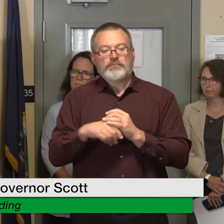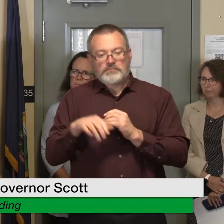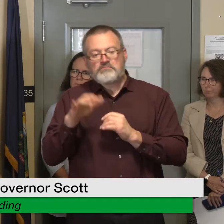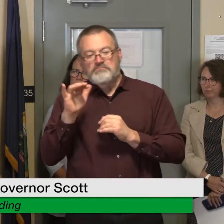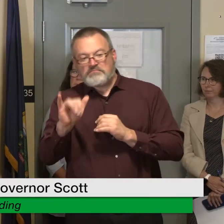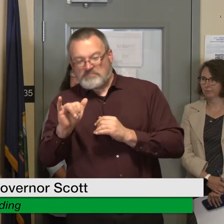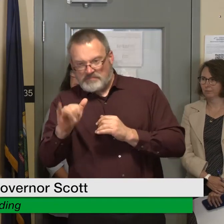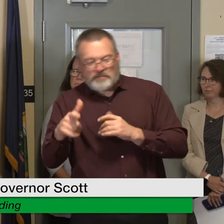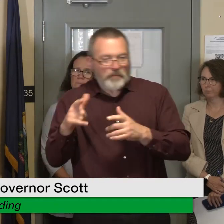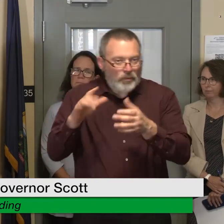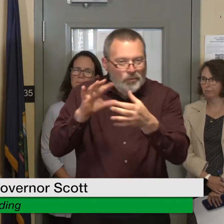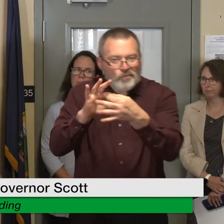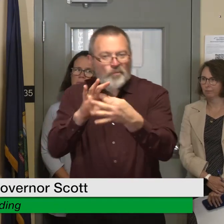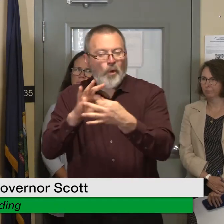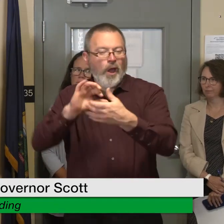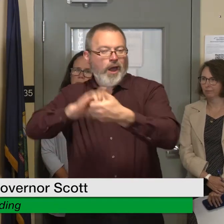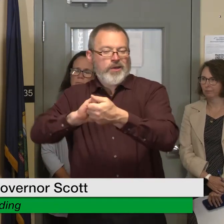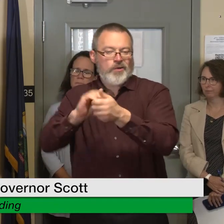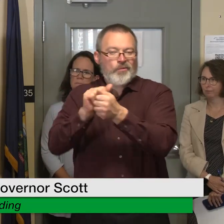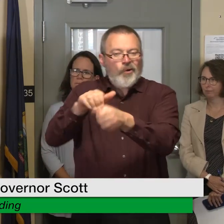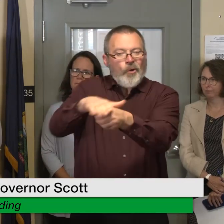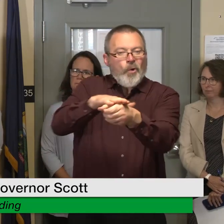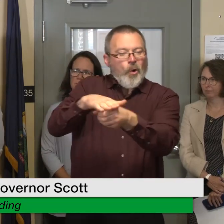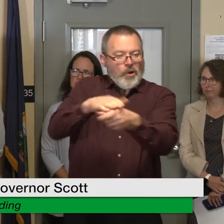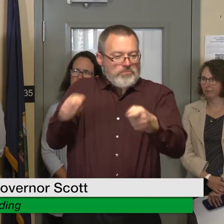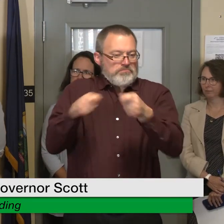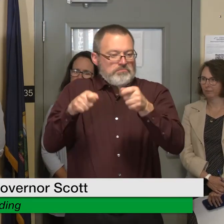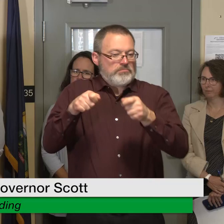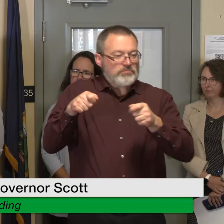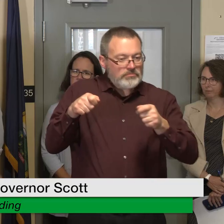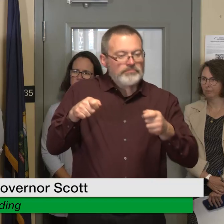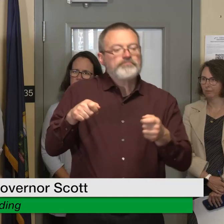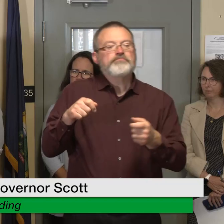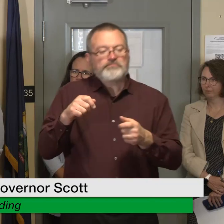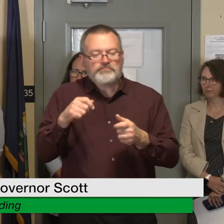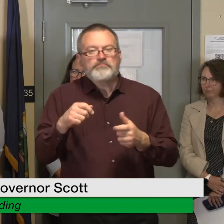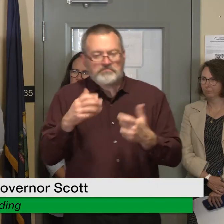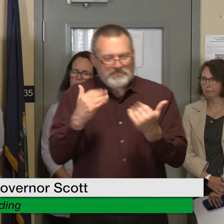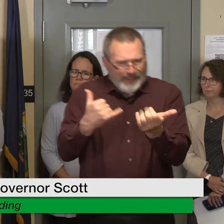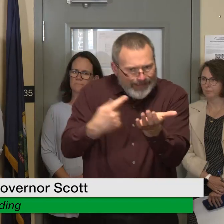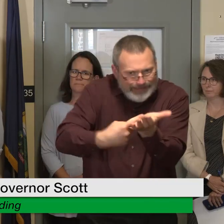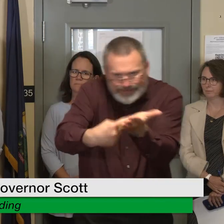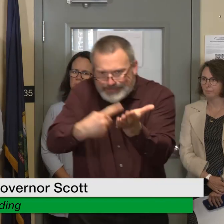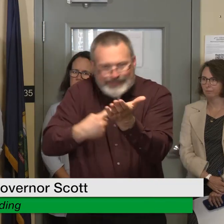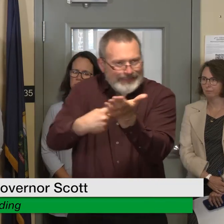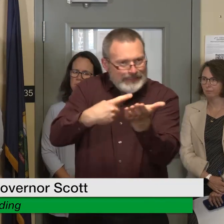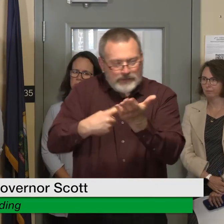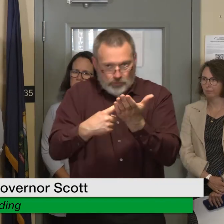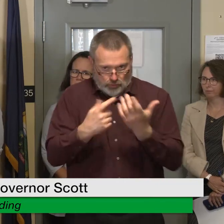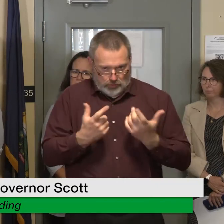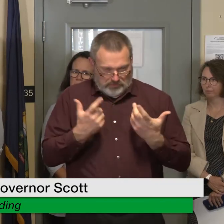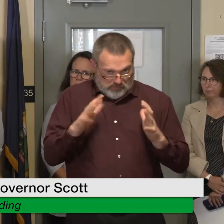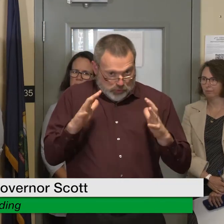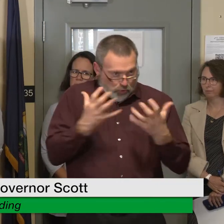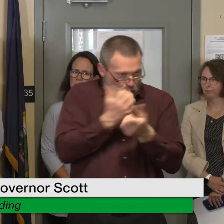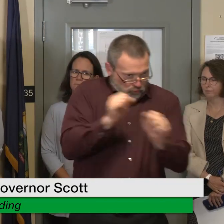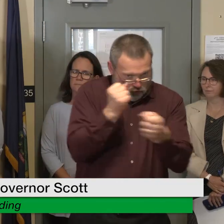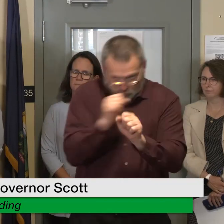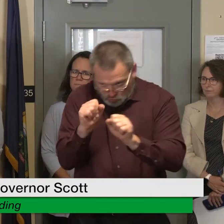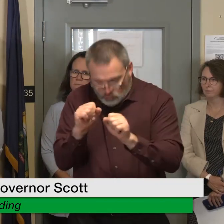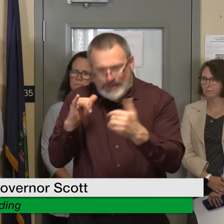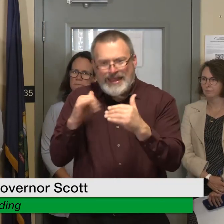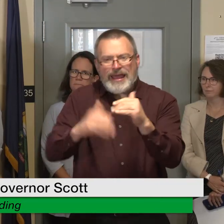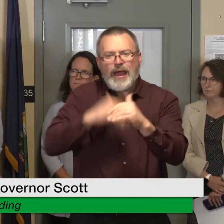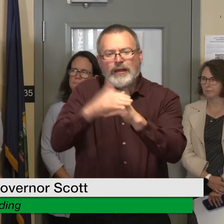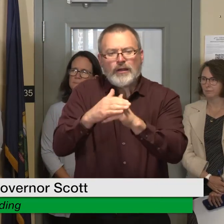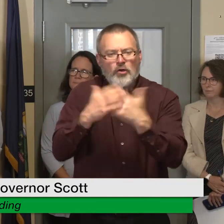state recovery infrastructure and assist Vermonters with the next steps of managing the crisis. One of their most important goals, and as the governor